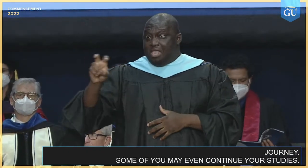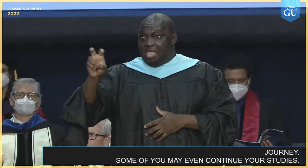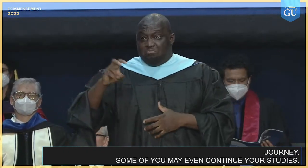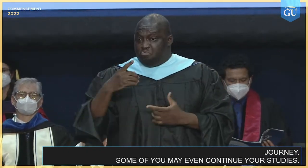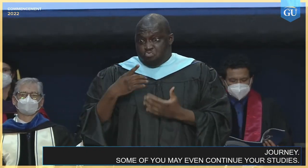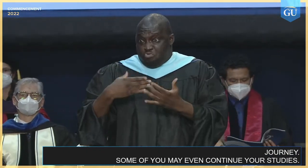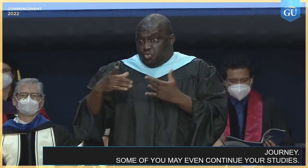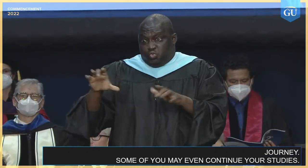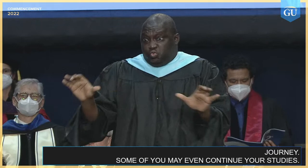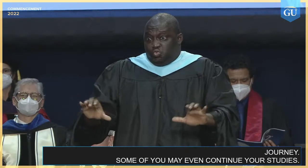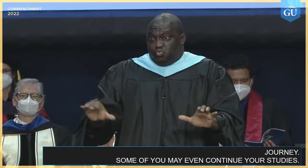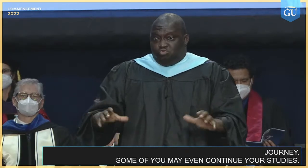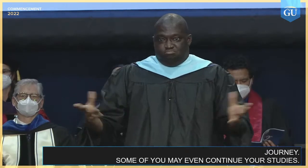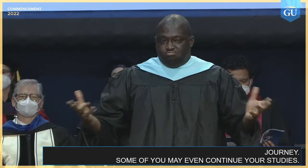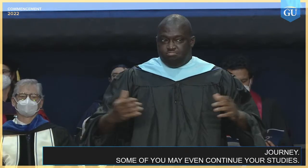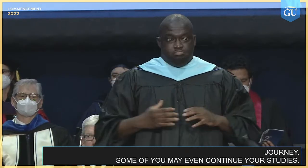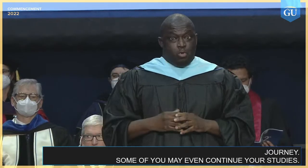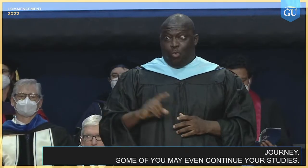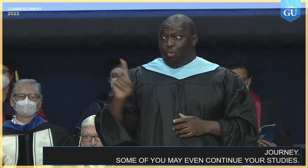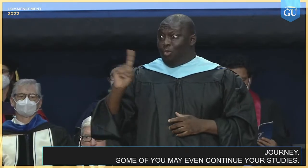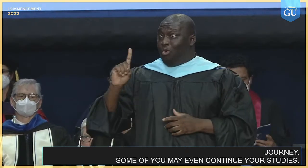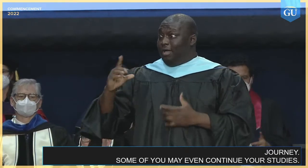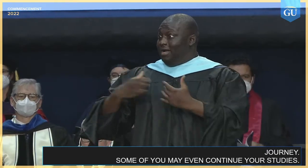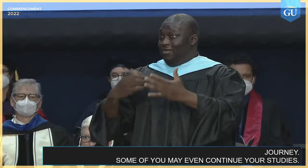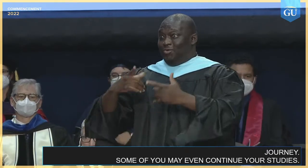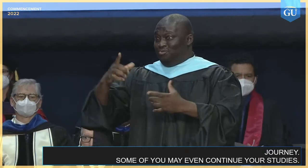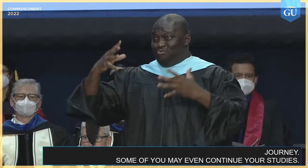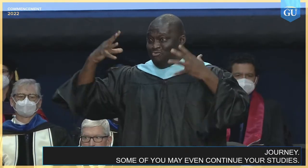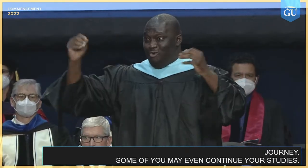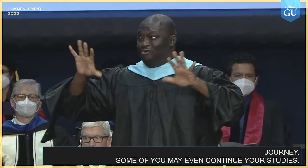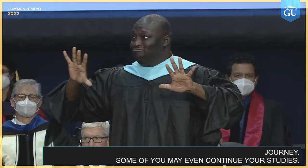Wherever your life journey takes you, whatever you do,